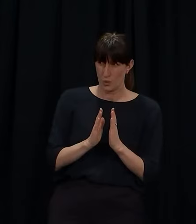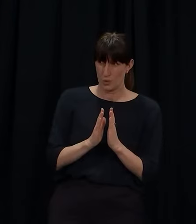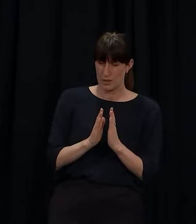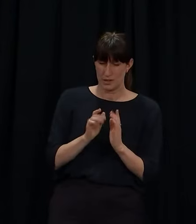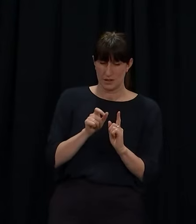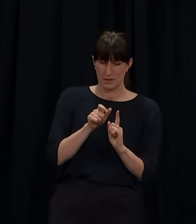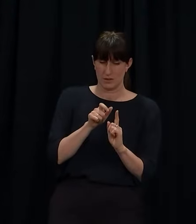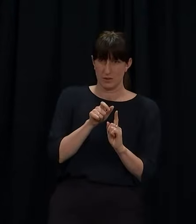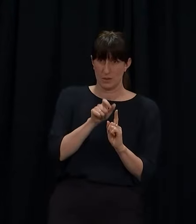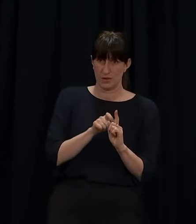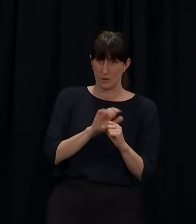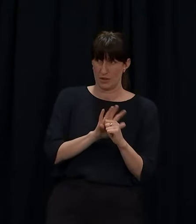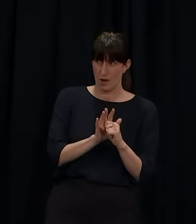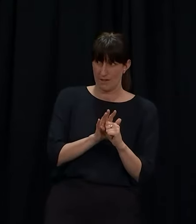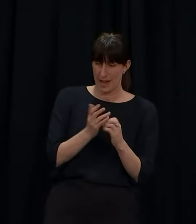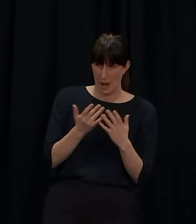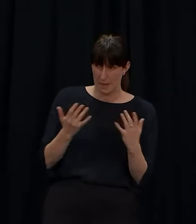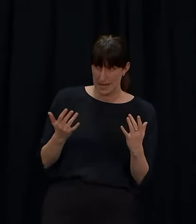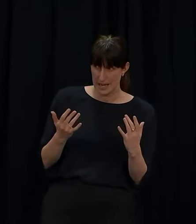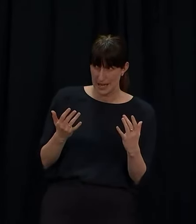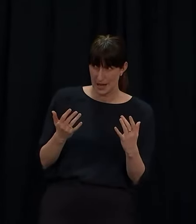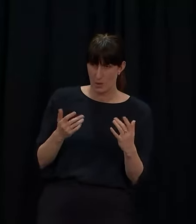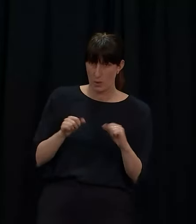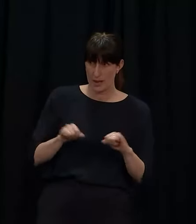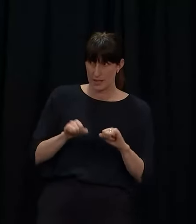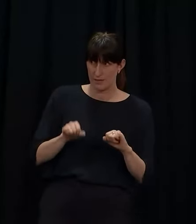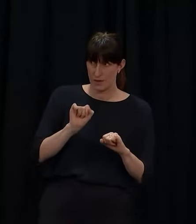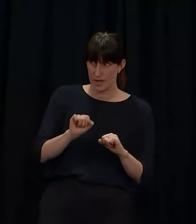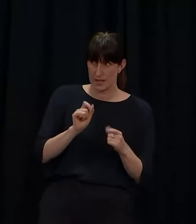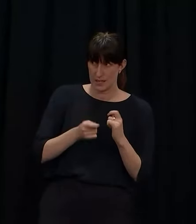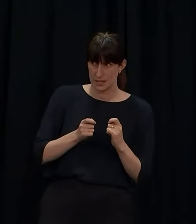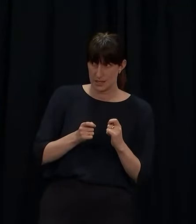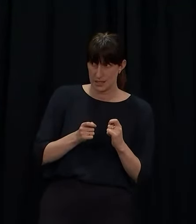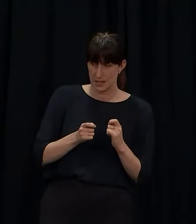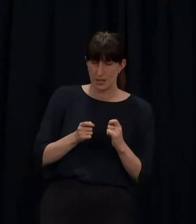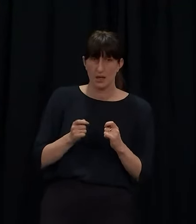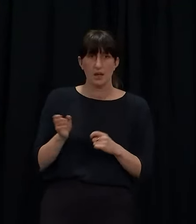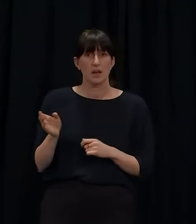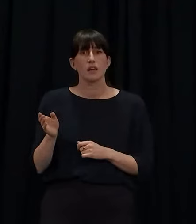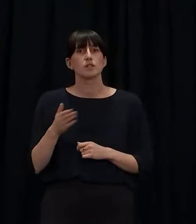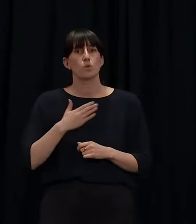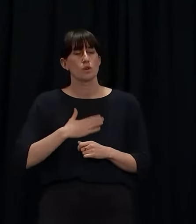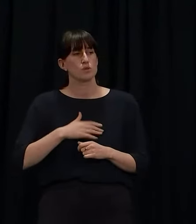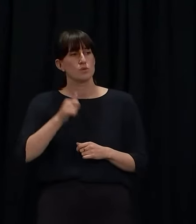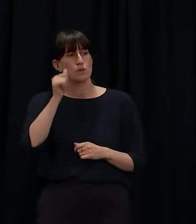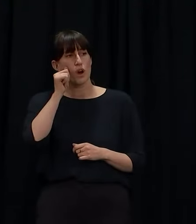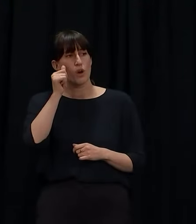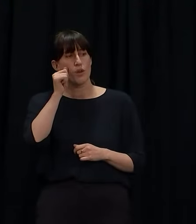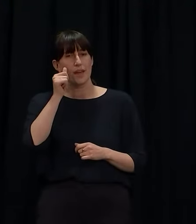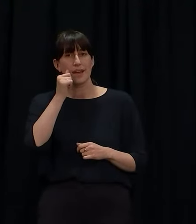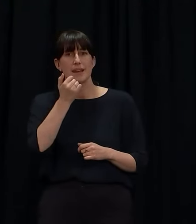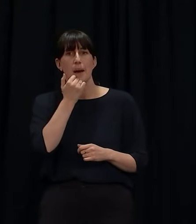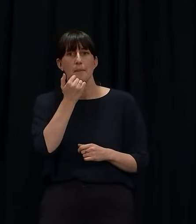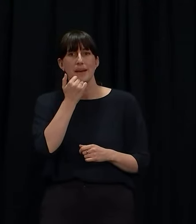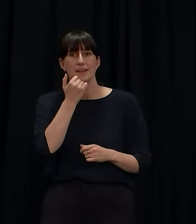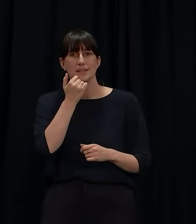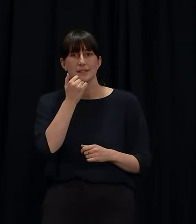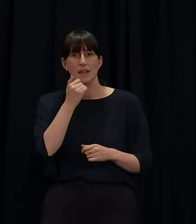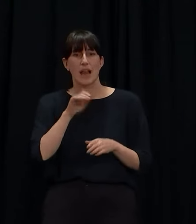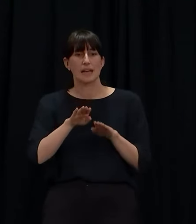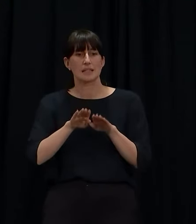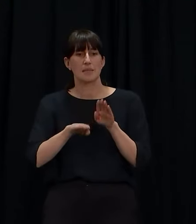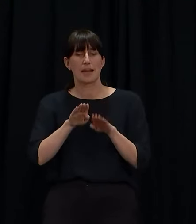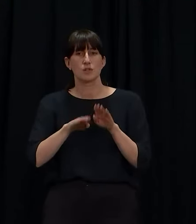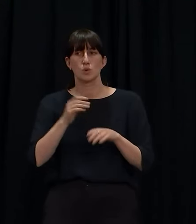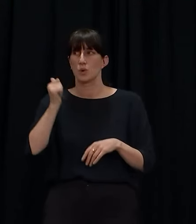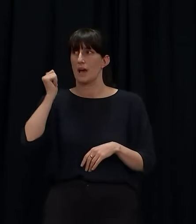contacts who we're waiting for test results from? Well, how The many same there are? breakdown that you gave to the select committee the other day, basically. Okay, so you want an